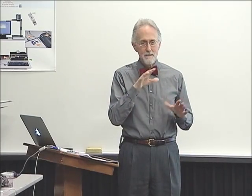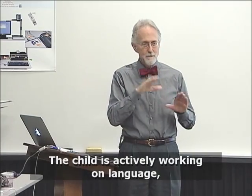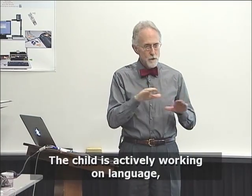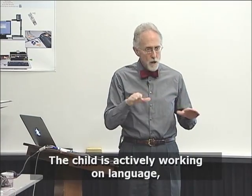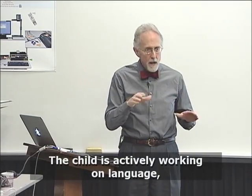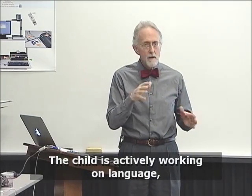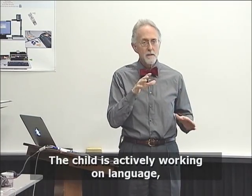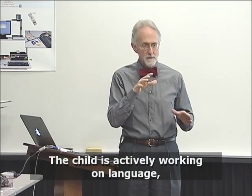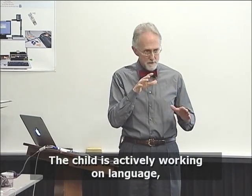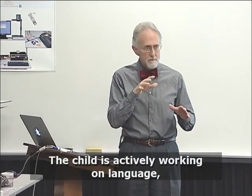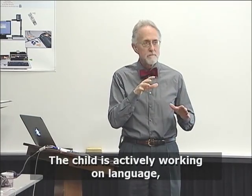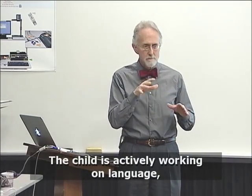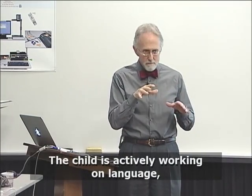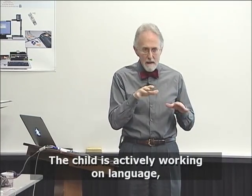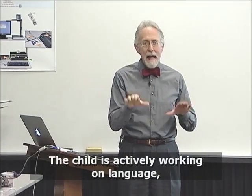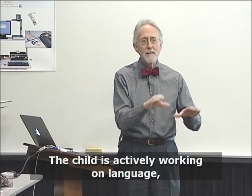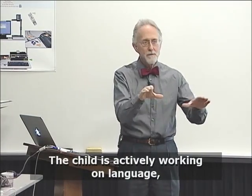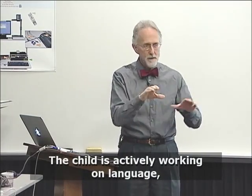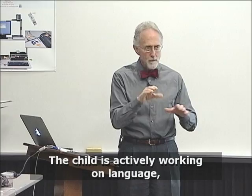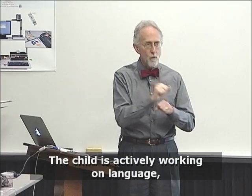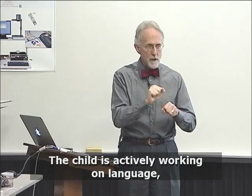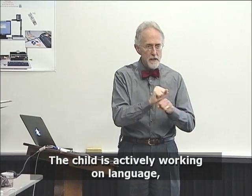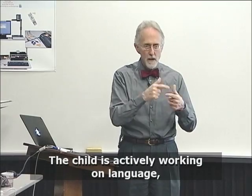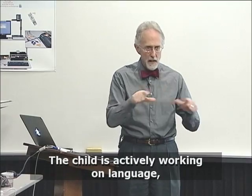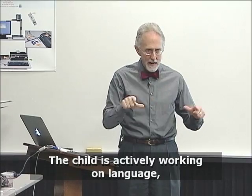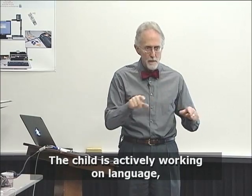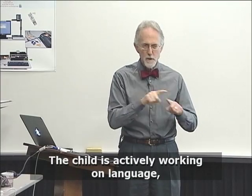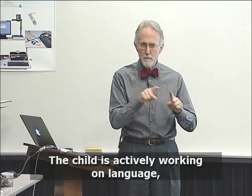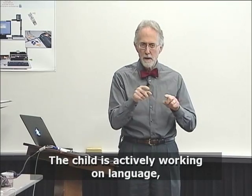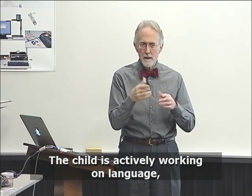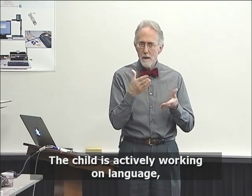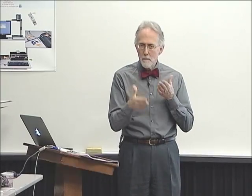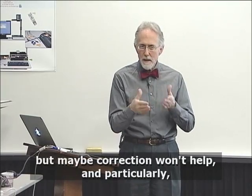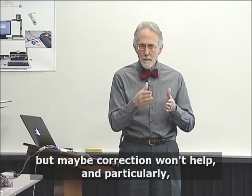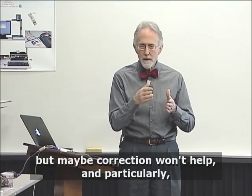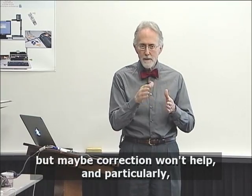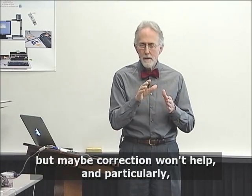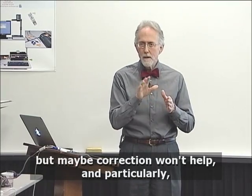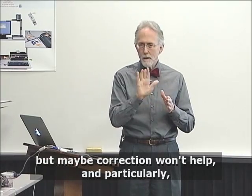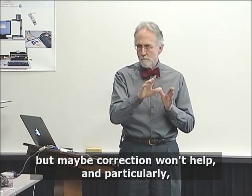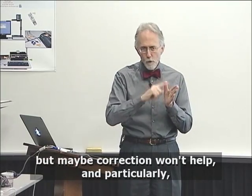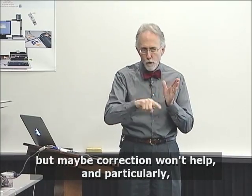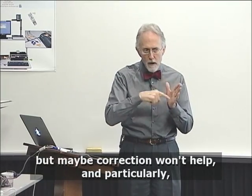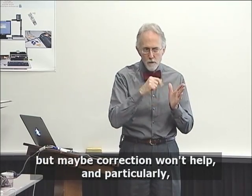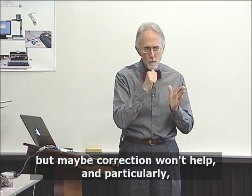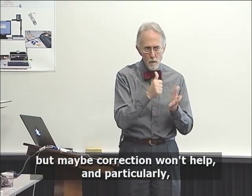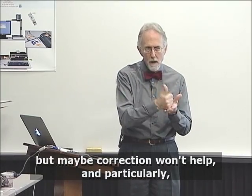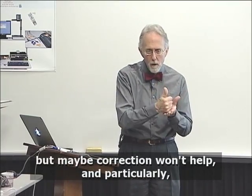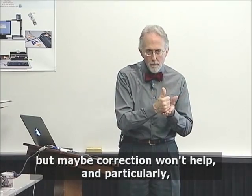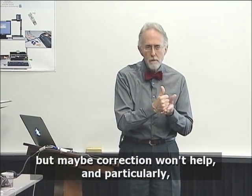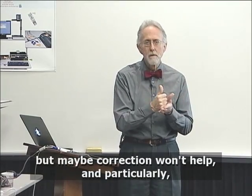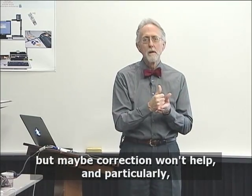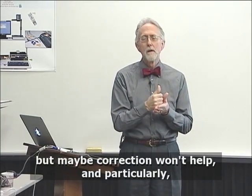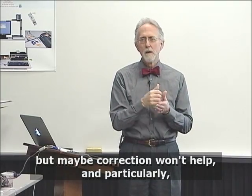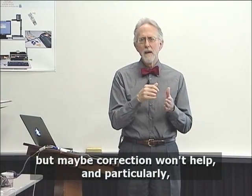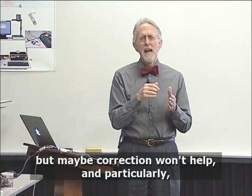The child is actively working on language, but maybe correction won't help.